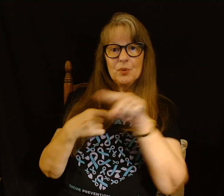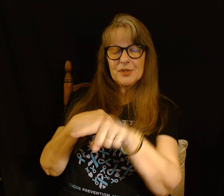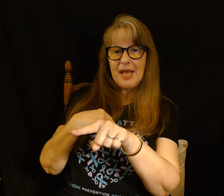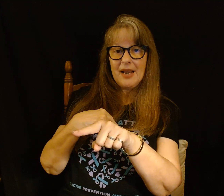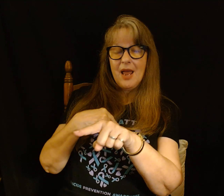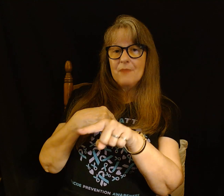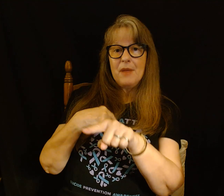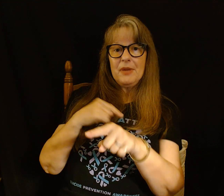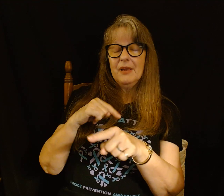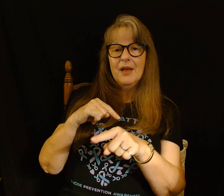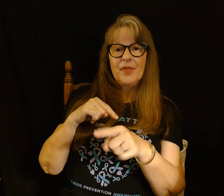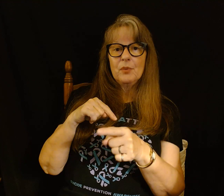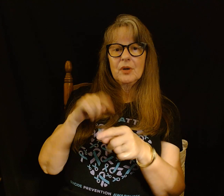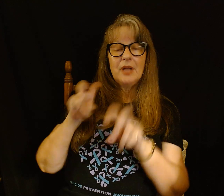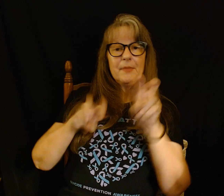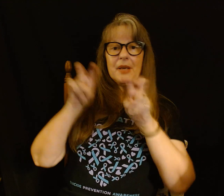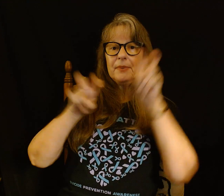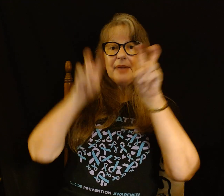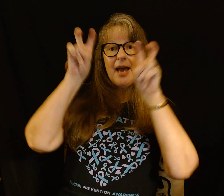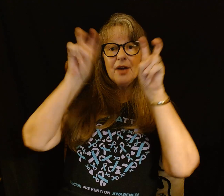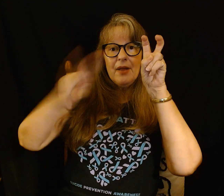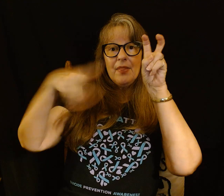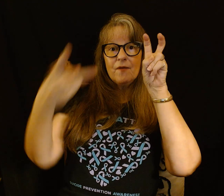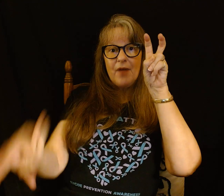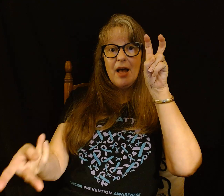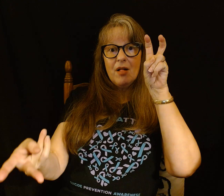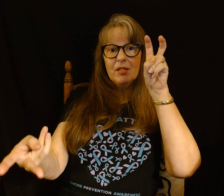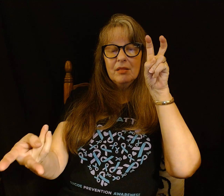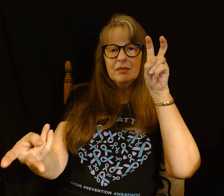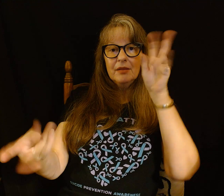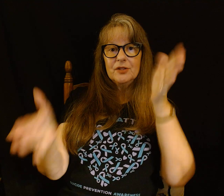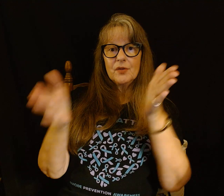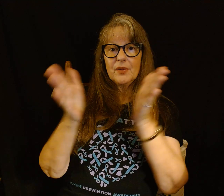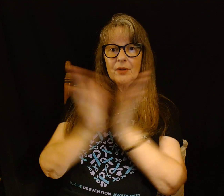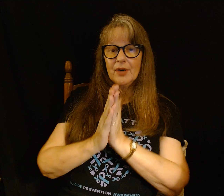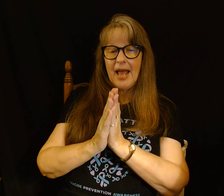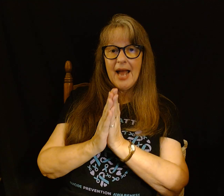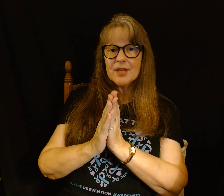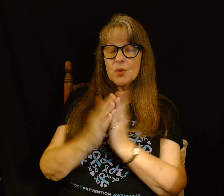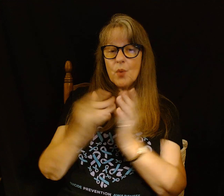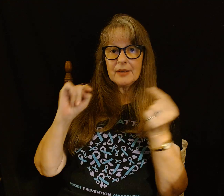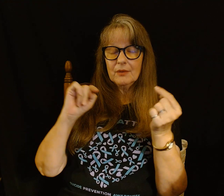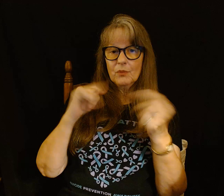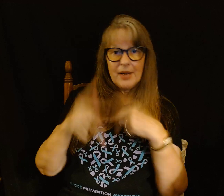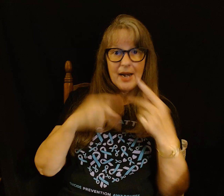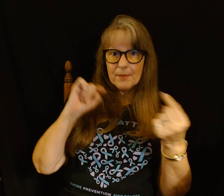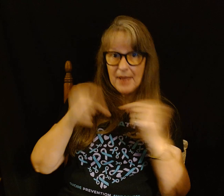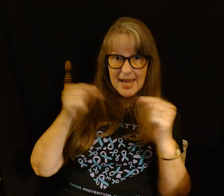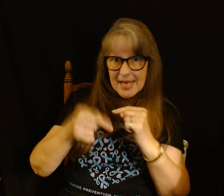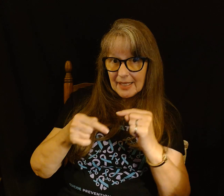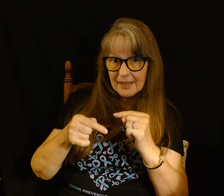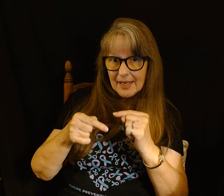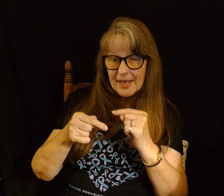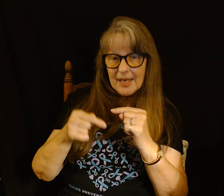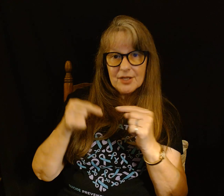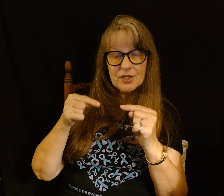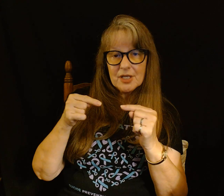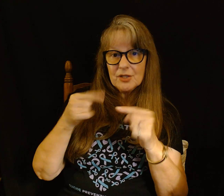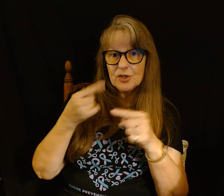that maybe they were climbing up a ladder and they fell, and so they're going to ask what kind of pain. Is it